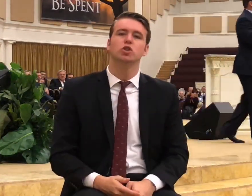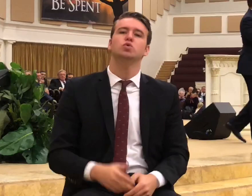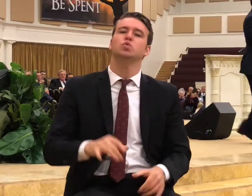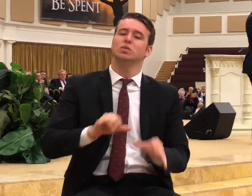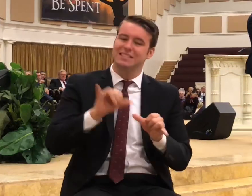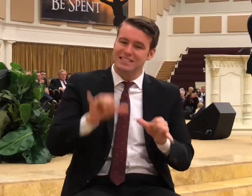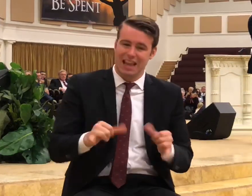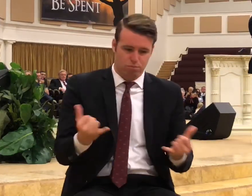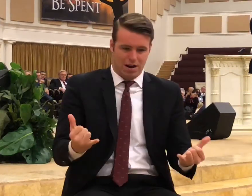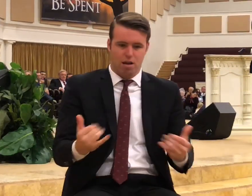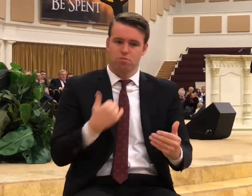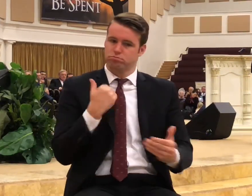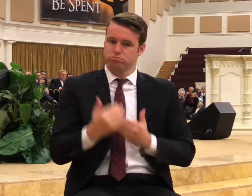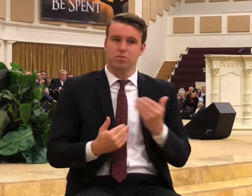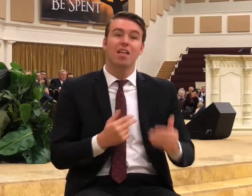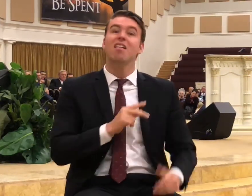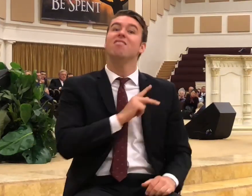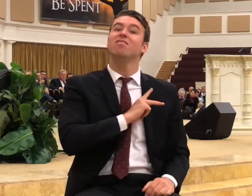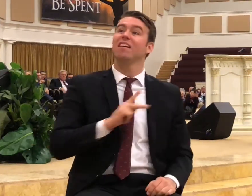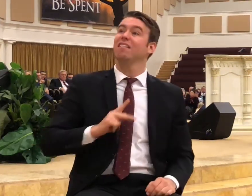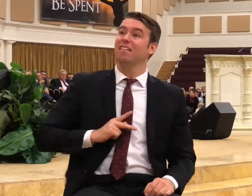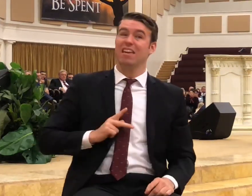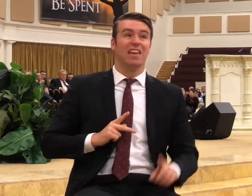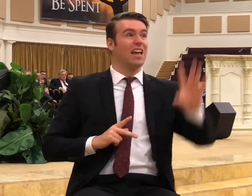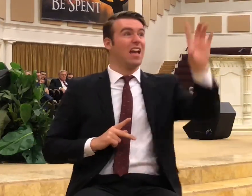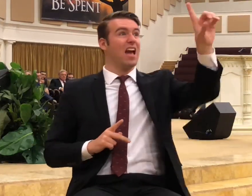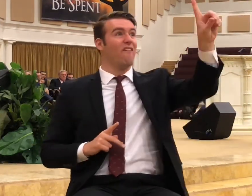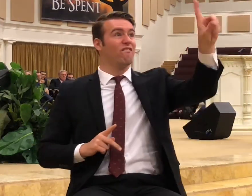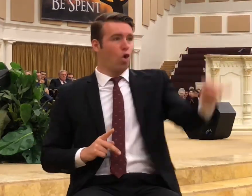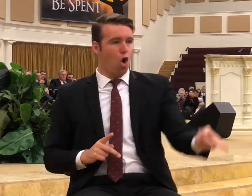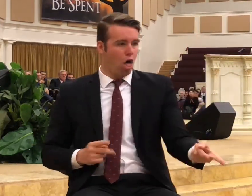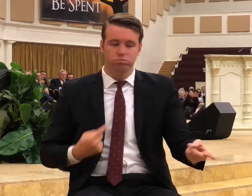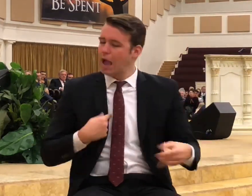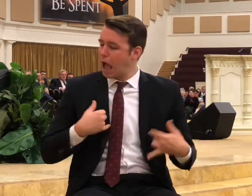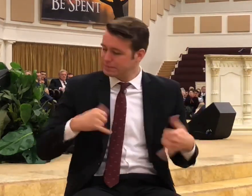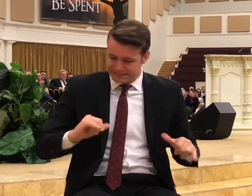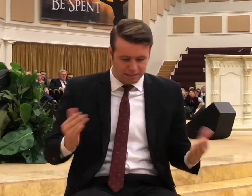stay in this throne and bring the king down, I'll still be right here.